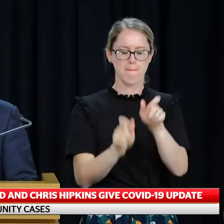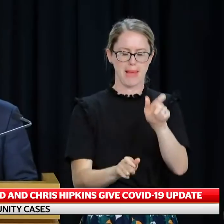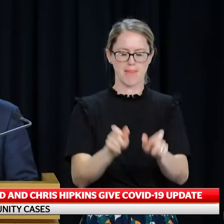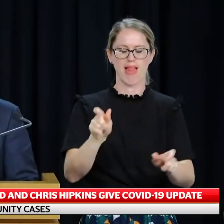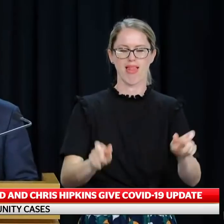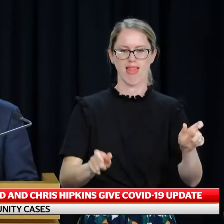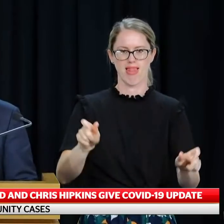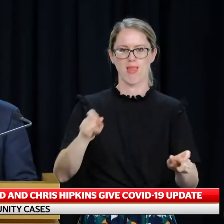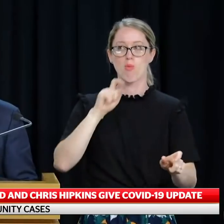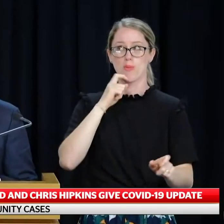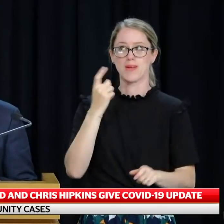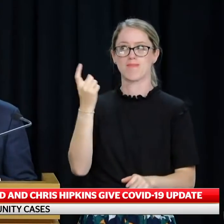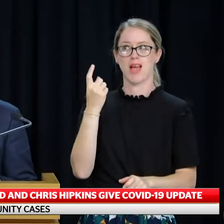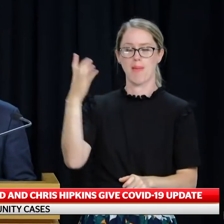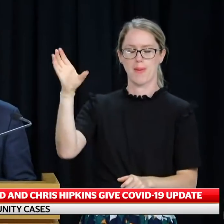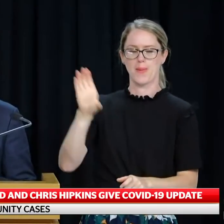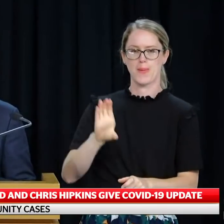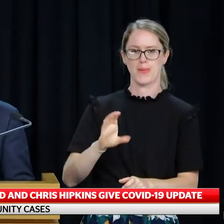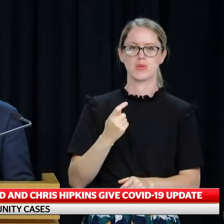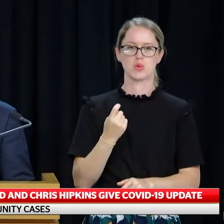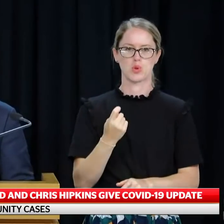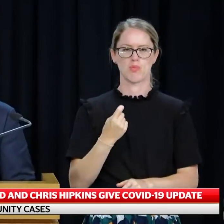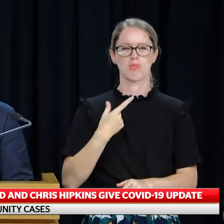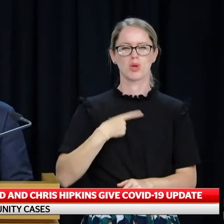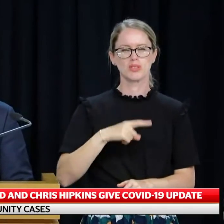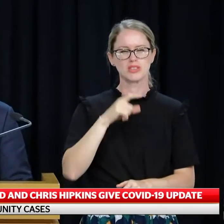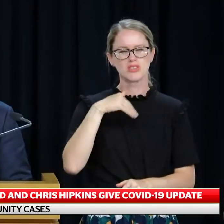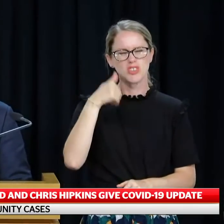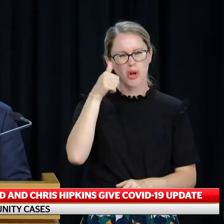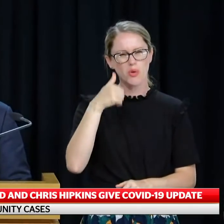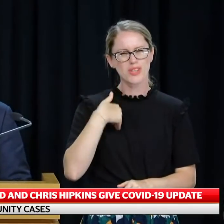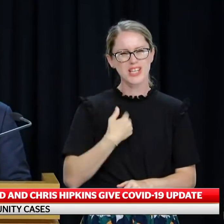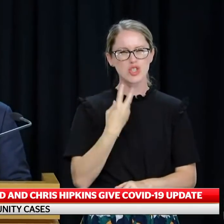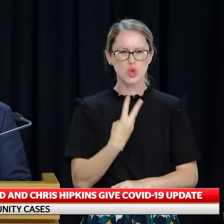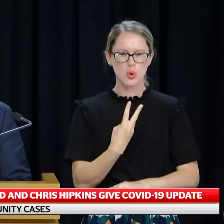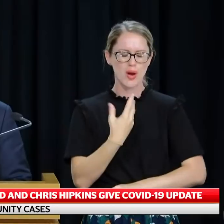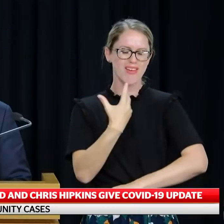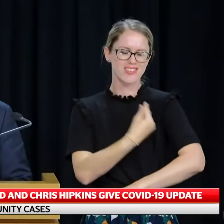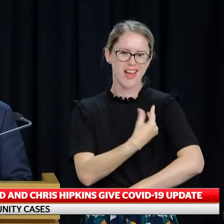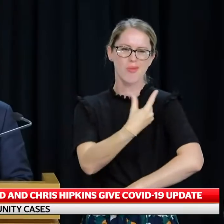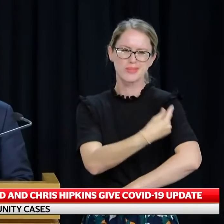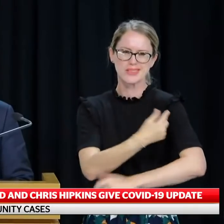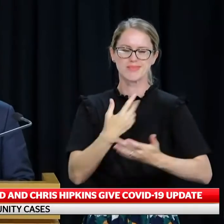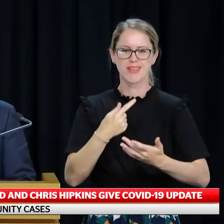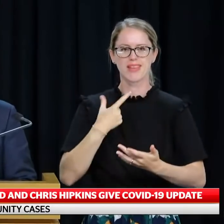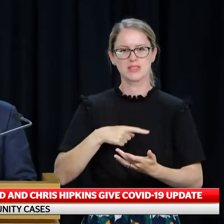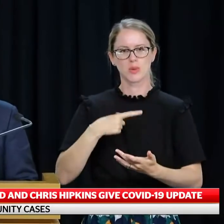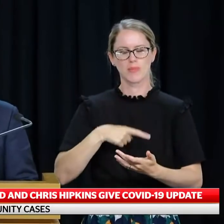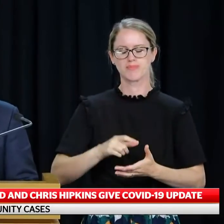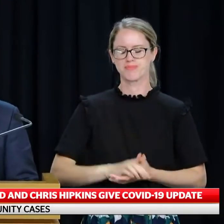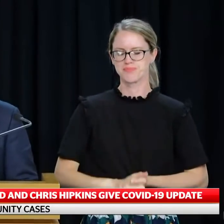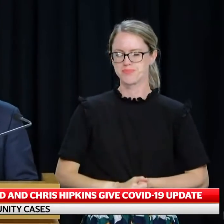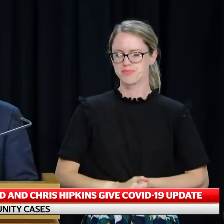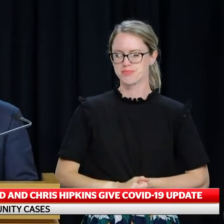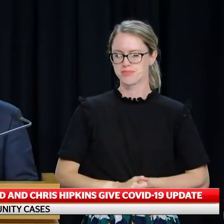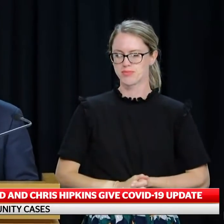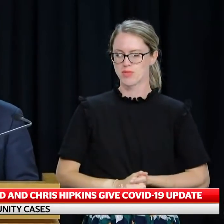225,000 people with the 2-dose course. I can also confirm that we received a shipment